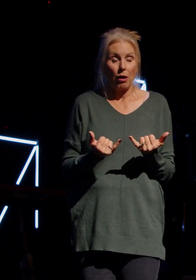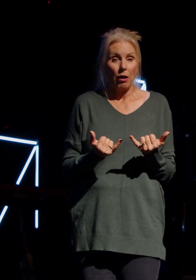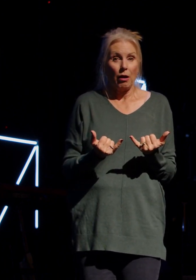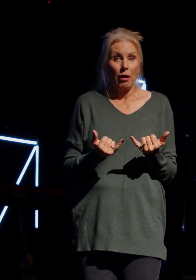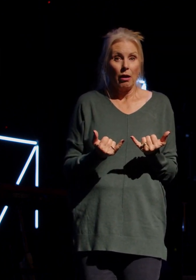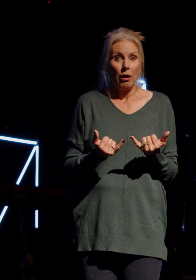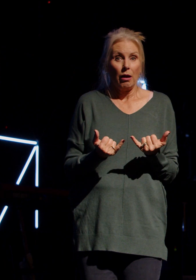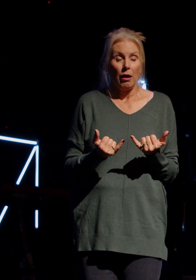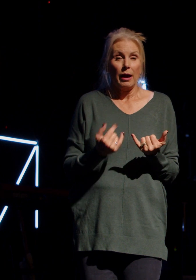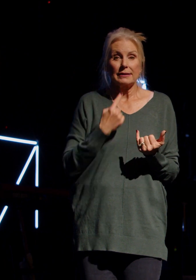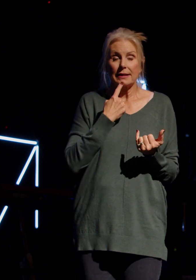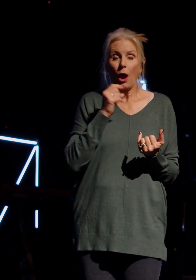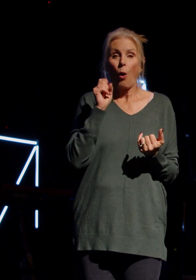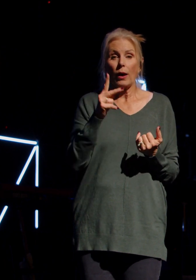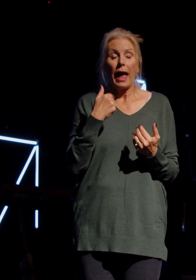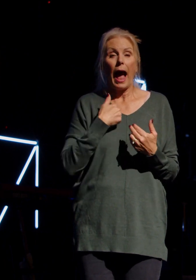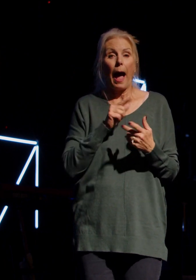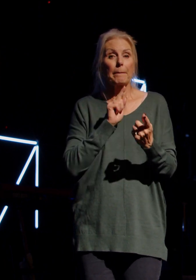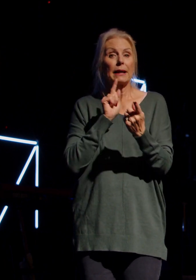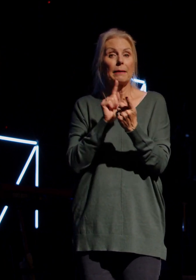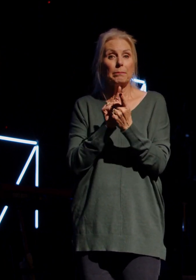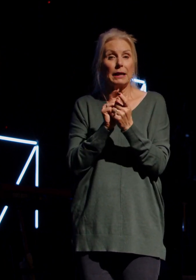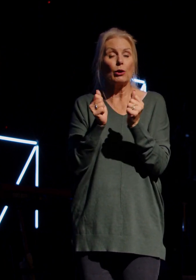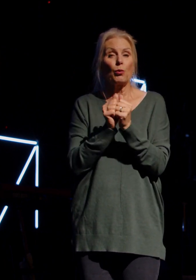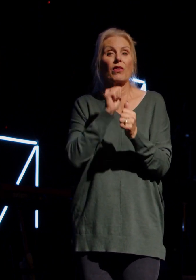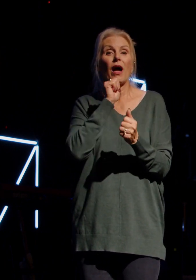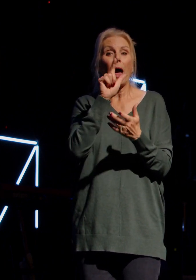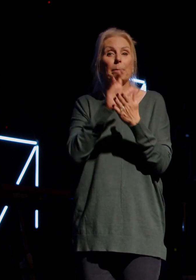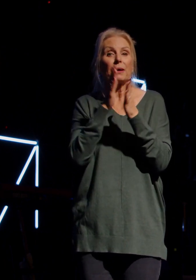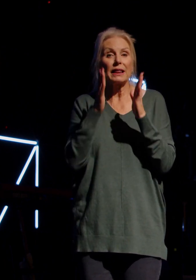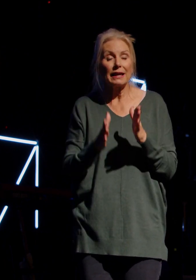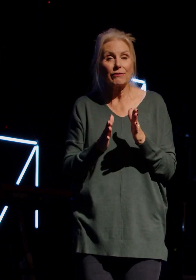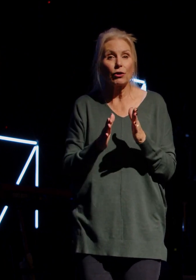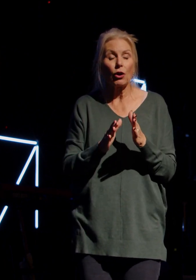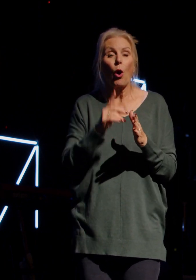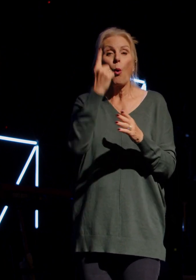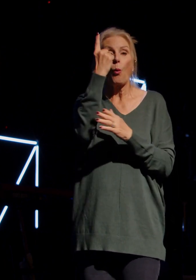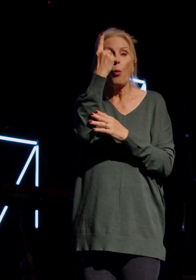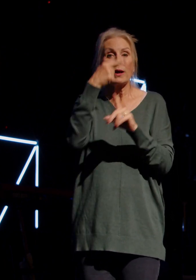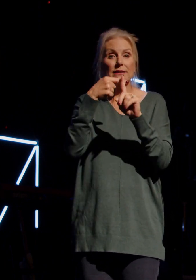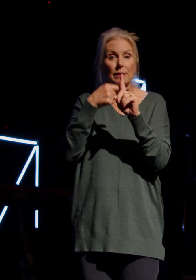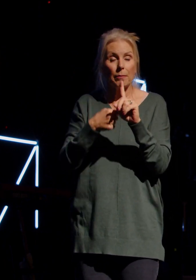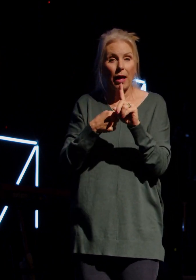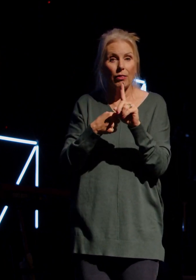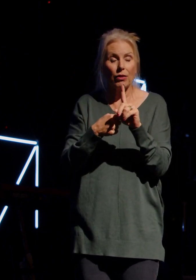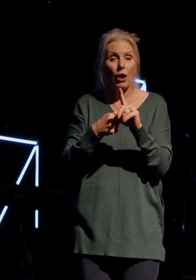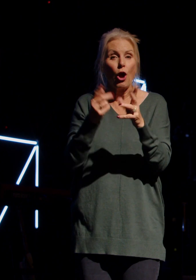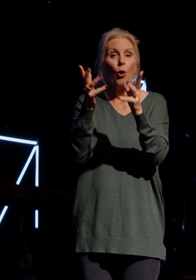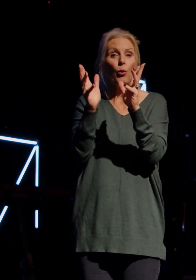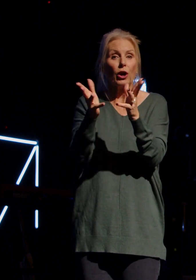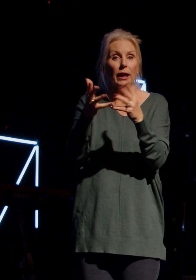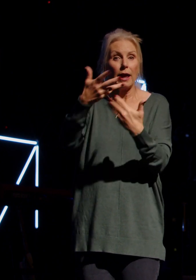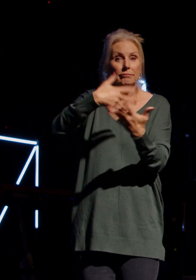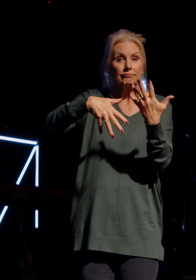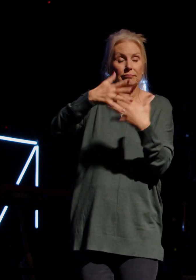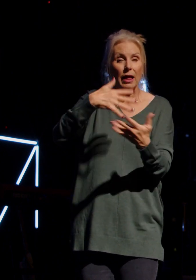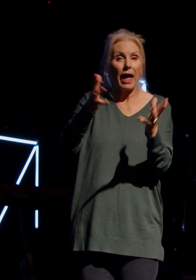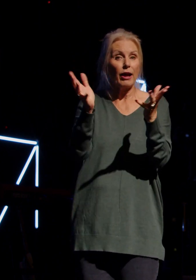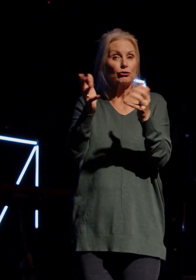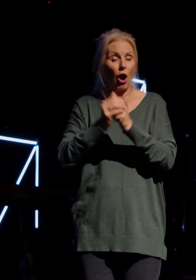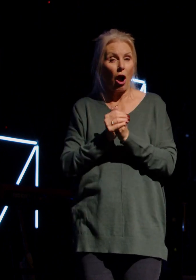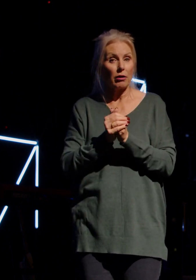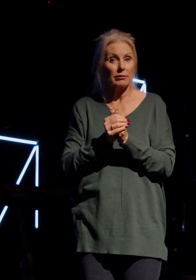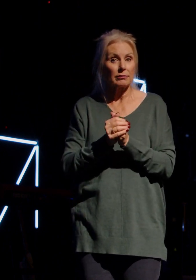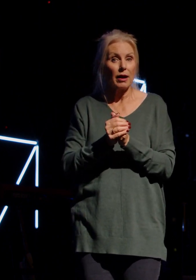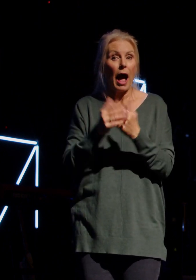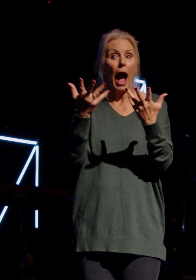before. I'm just saying, okay, I'm going to meet with them once a month for lunch. I'm going to tell them this, once a month for lunch, we're going to hang out, and we're just going to talk. We're going to get to